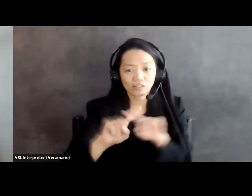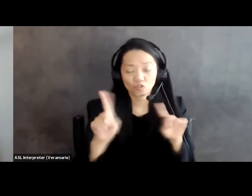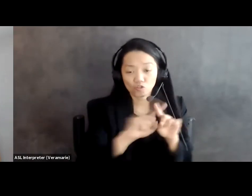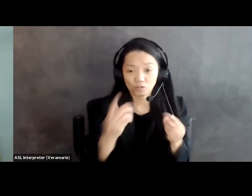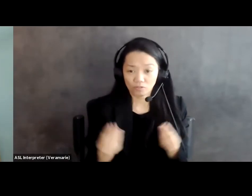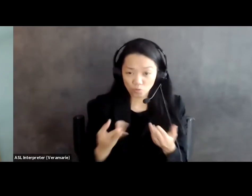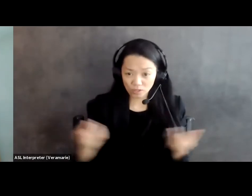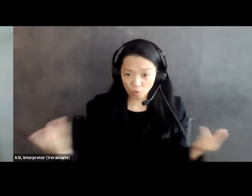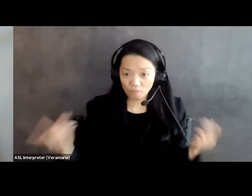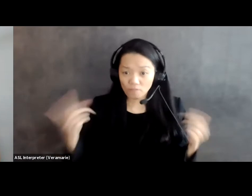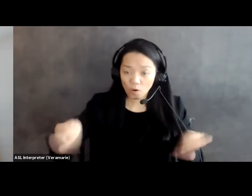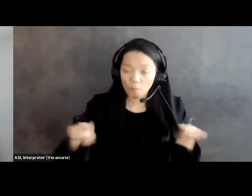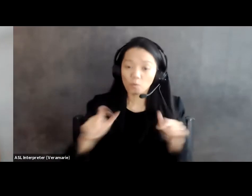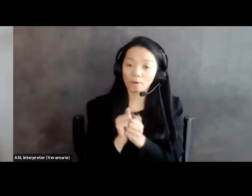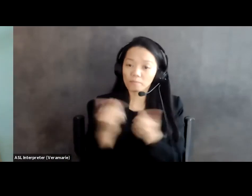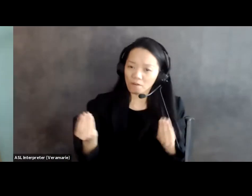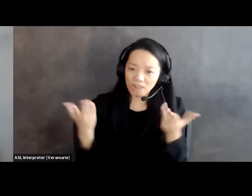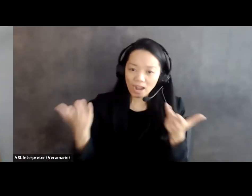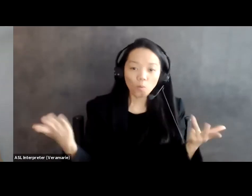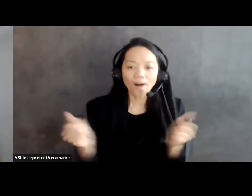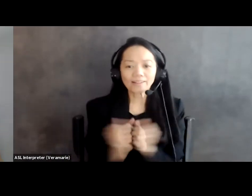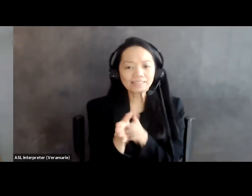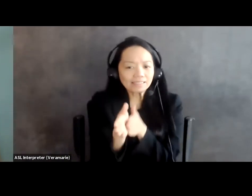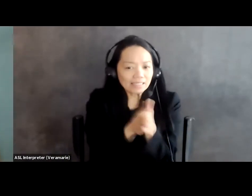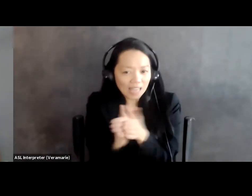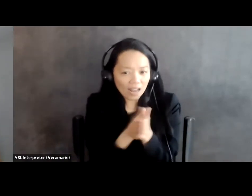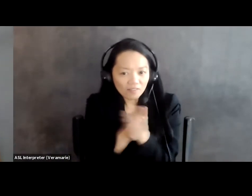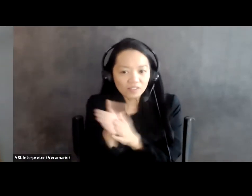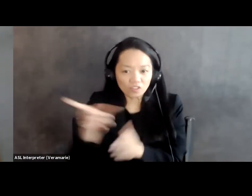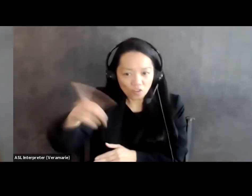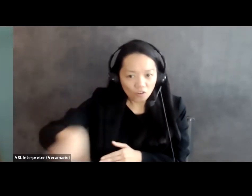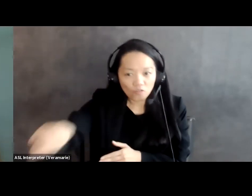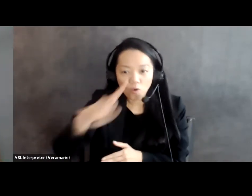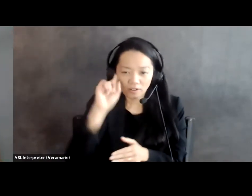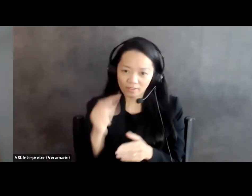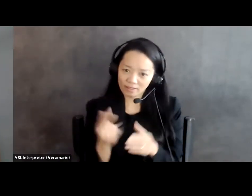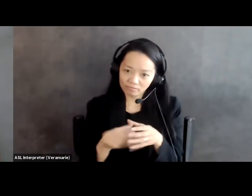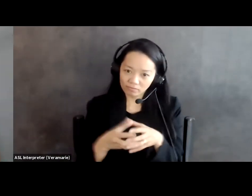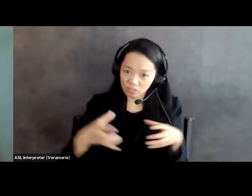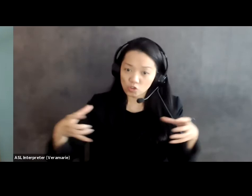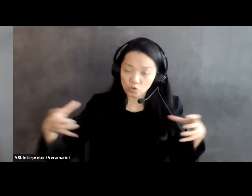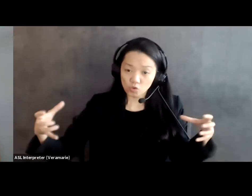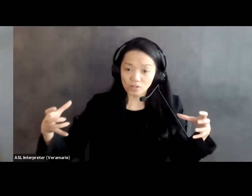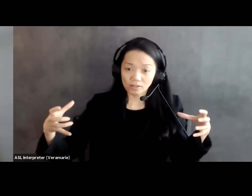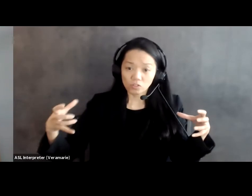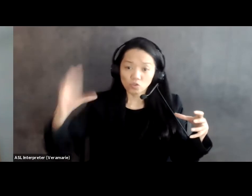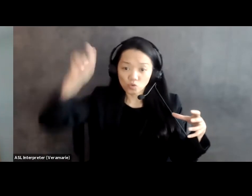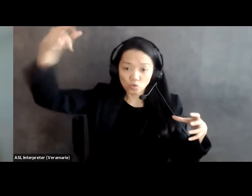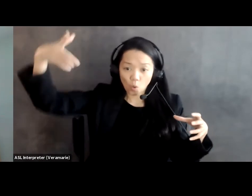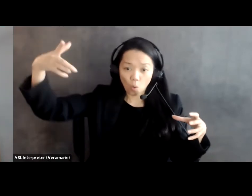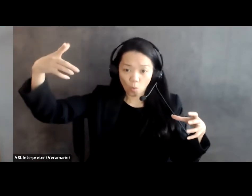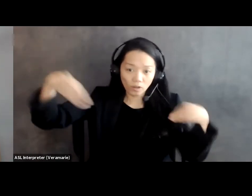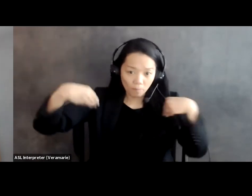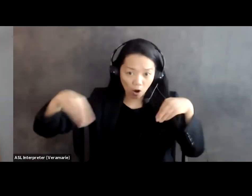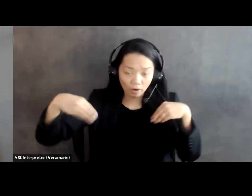provided incentives to support the growing solar market. The big question, especially